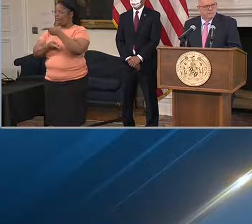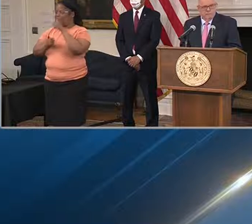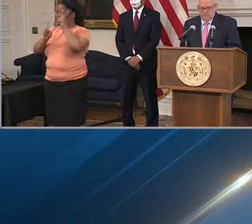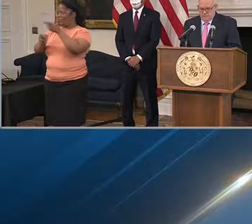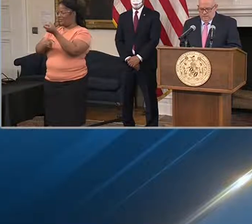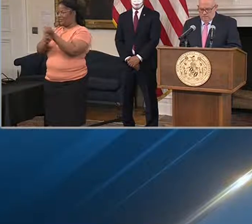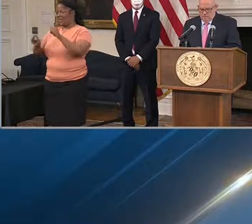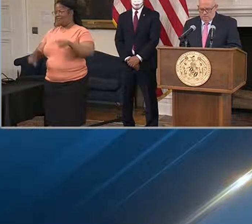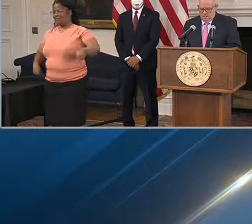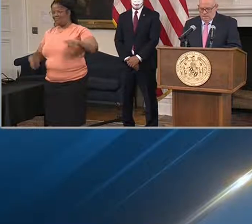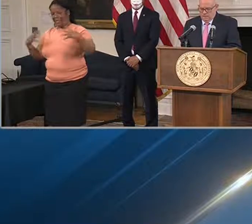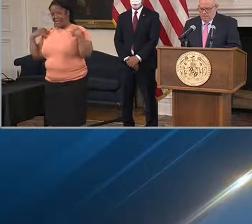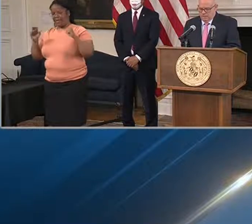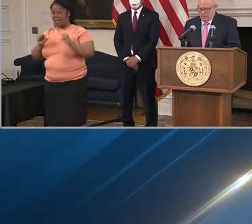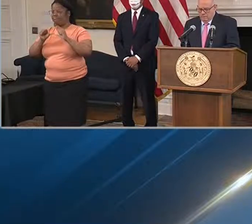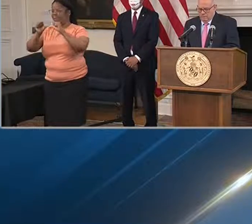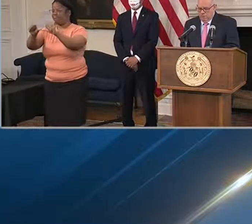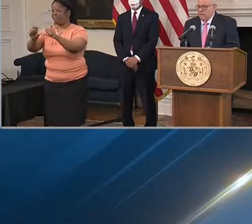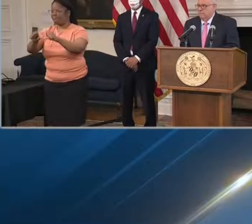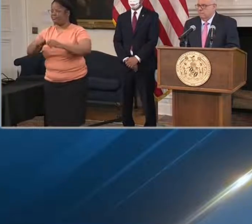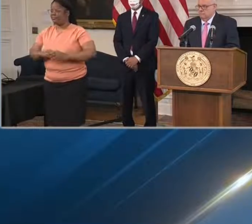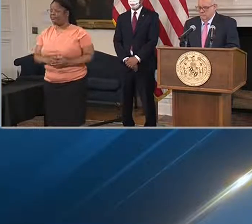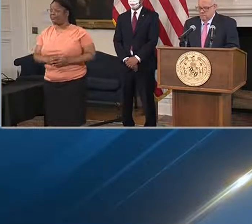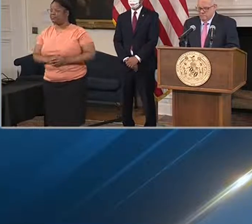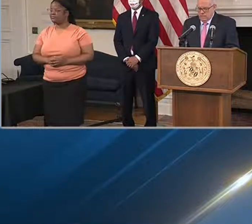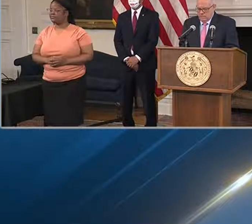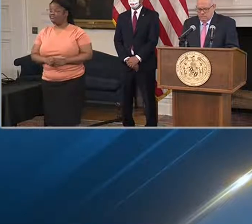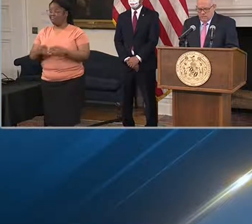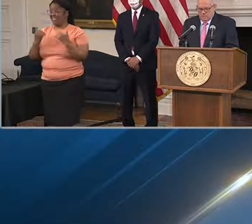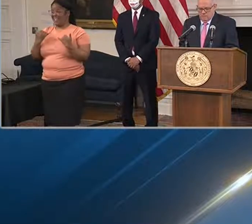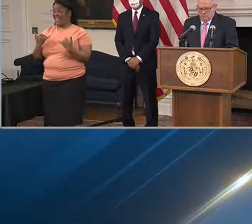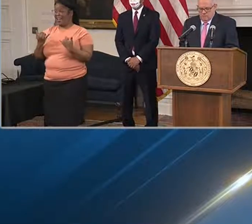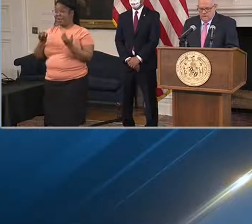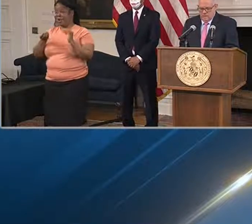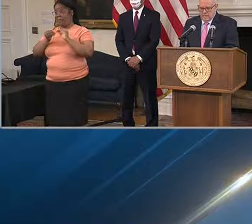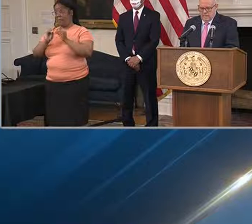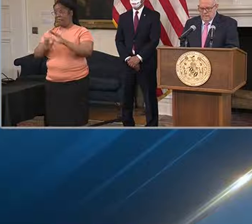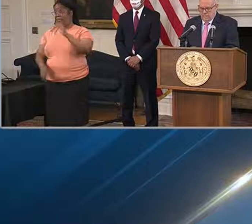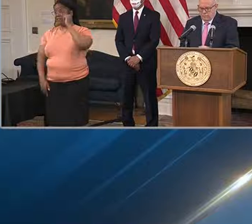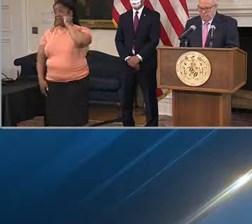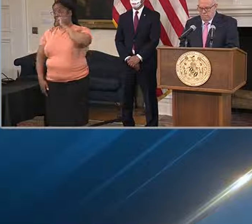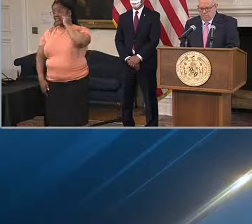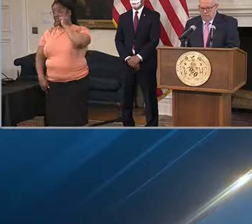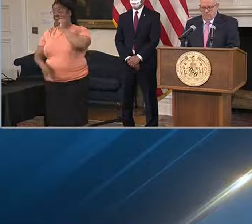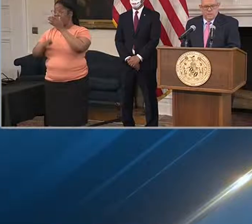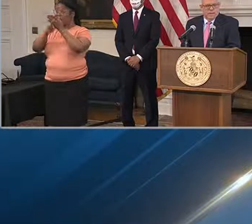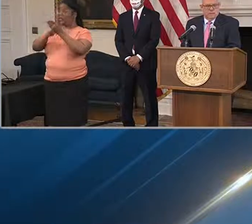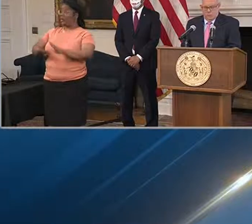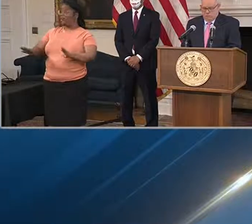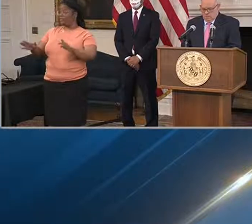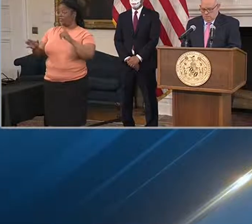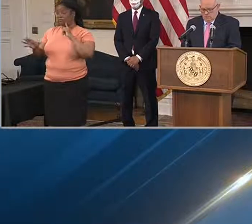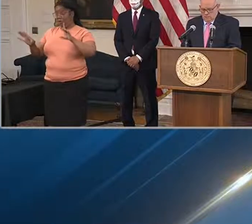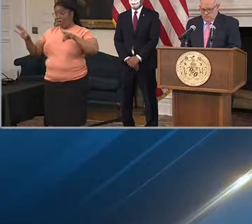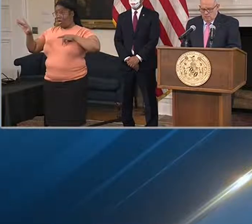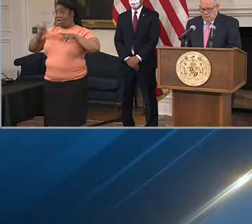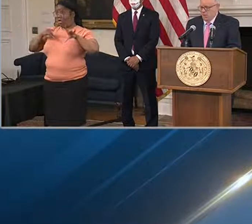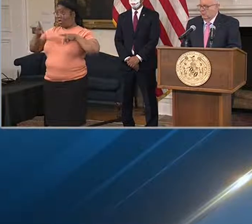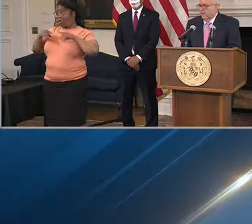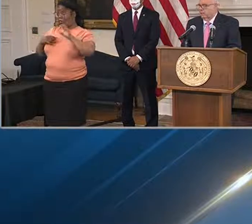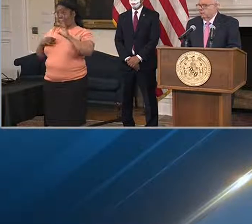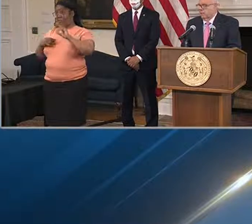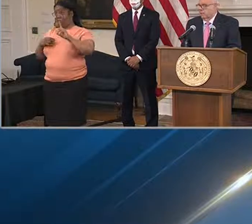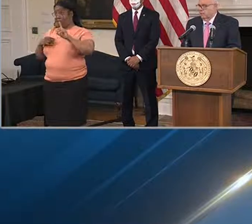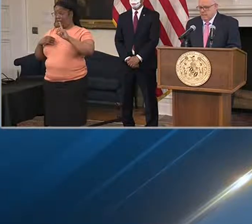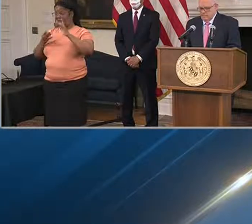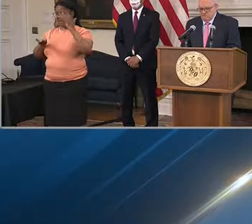safe. Our daily positivity rate, 7-day positivity rate, and case rate per 100,000